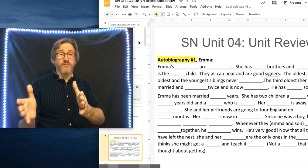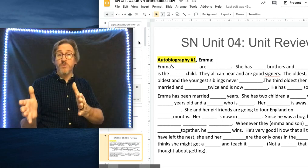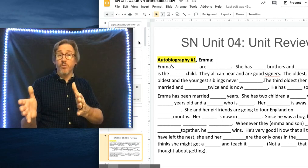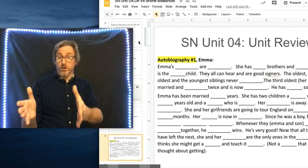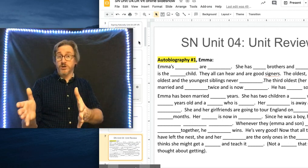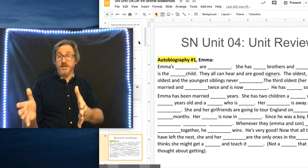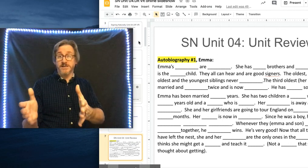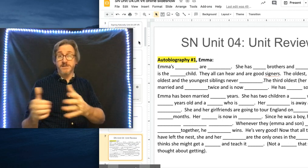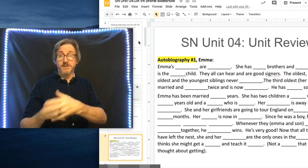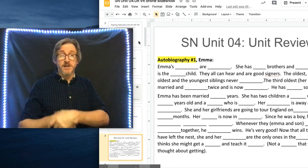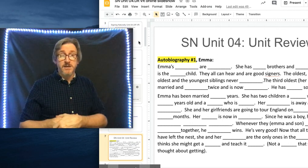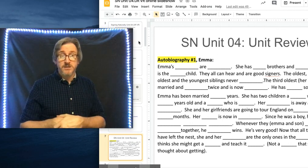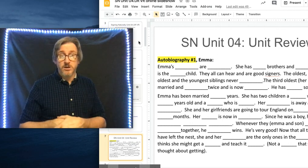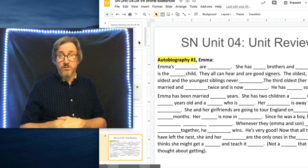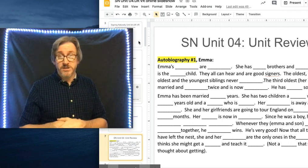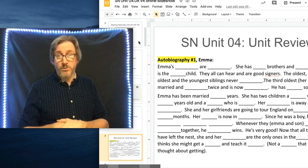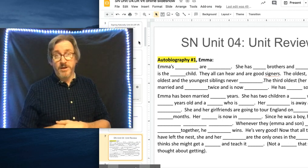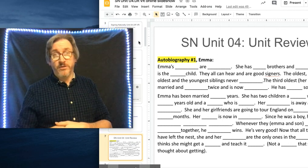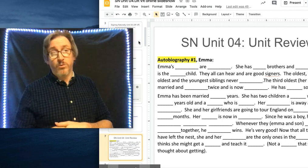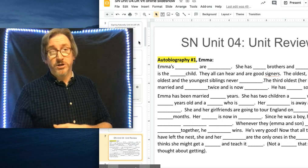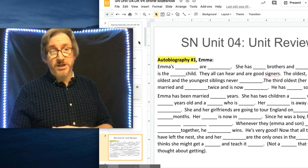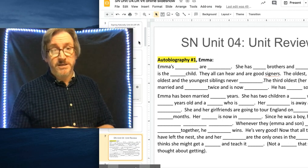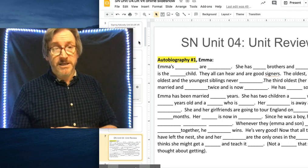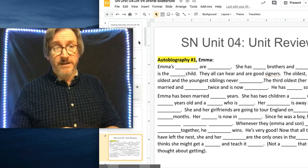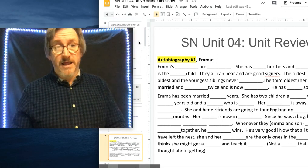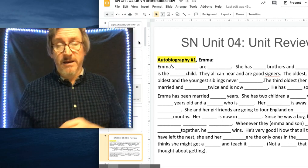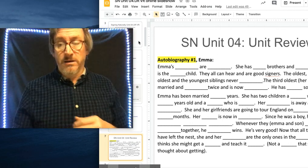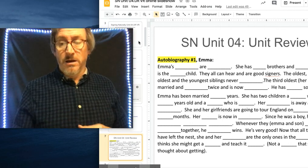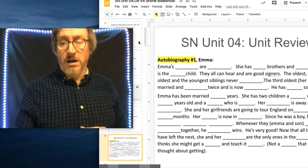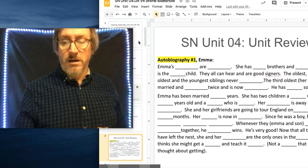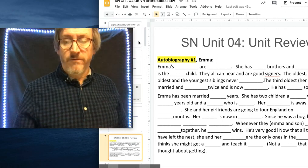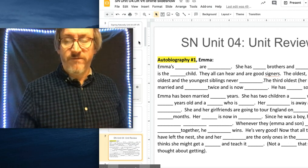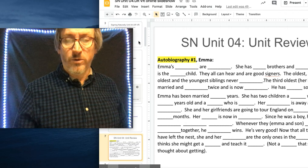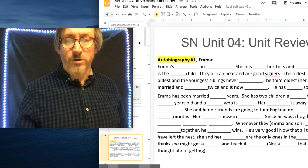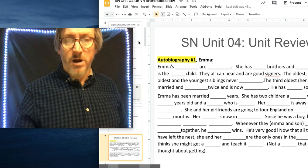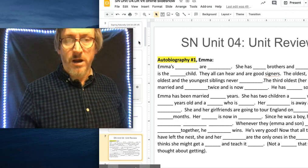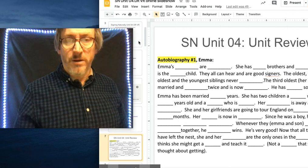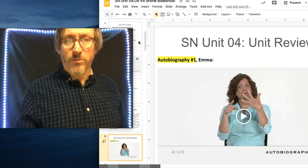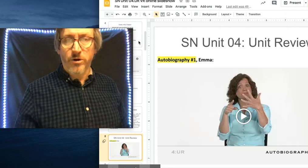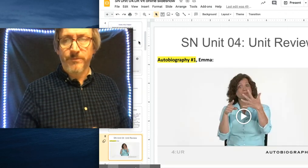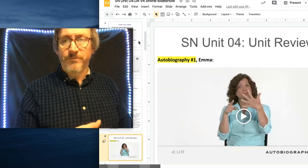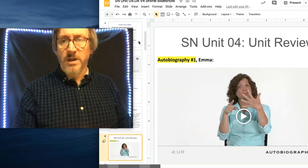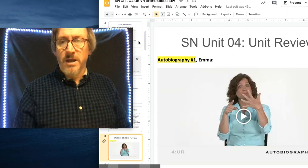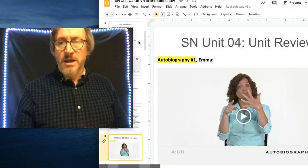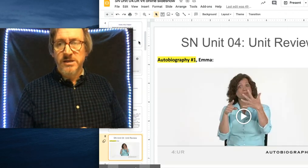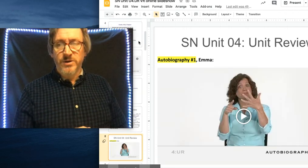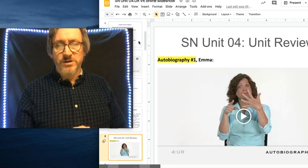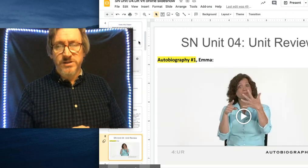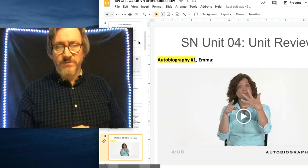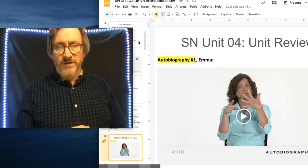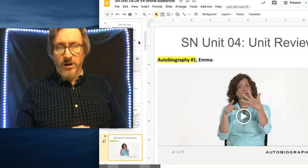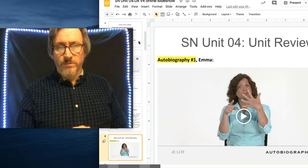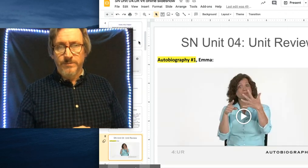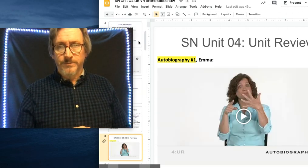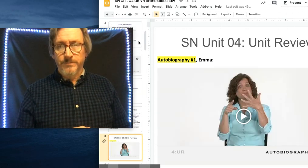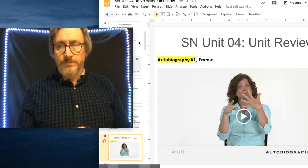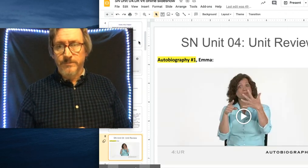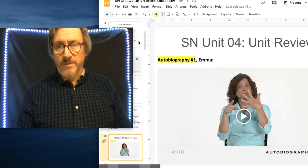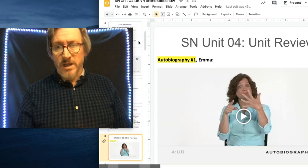right from the worksheets. So this will be on the worksheet in that folder on Blackboard. So here's the